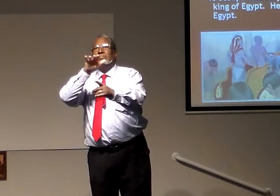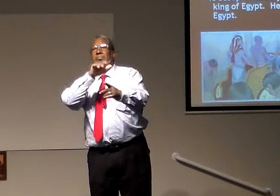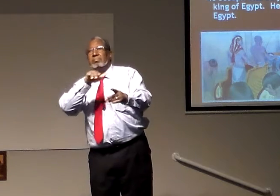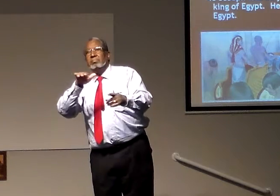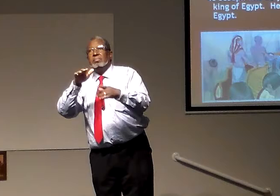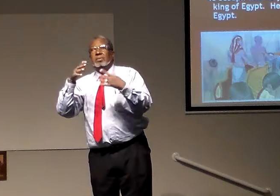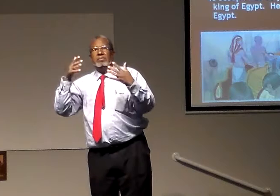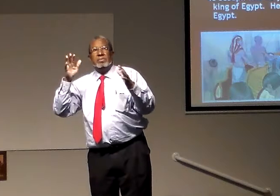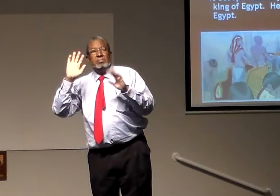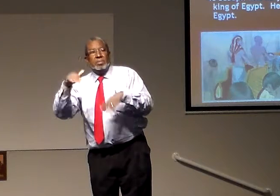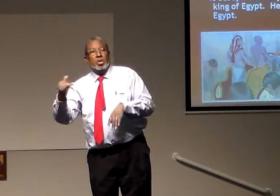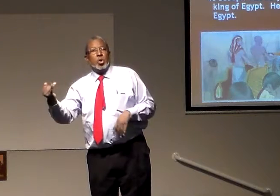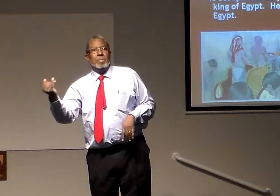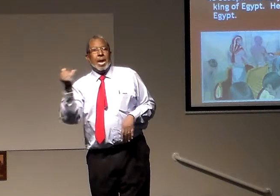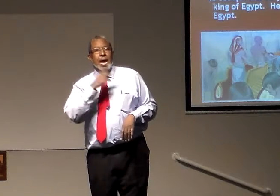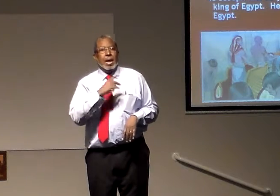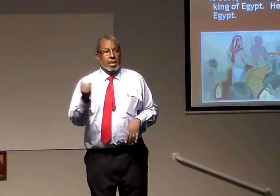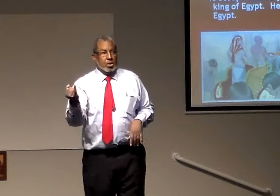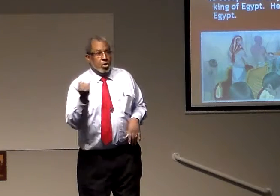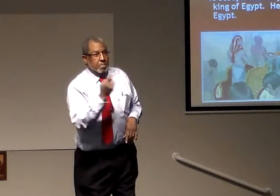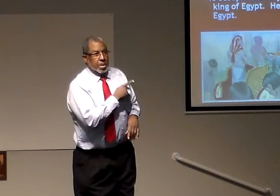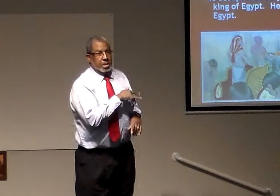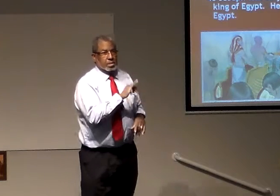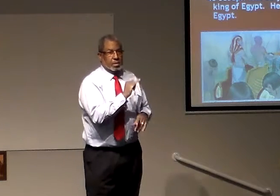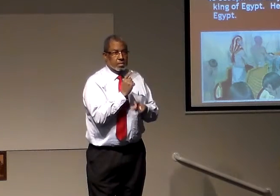they study, and he decided to go back.